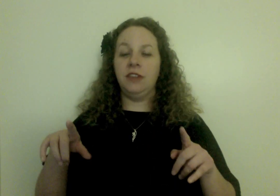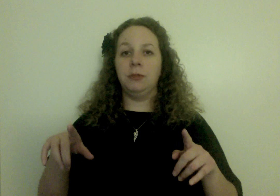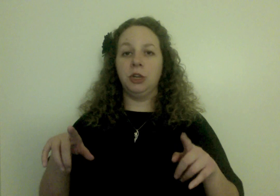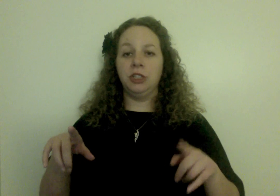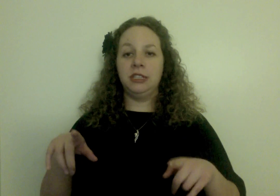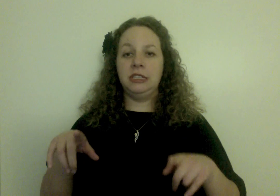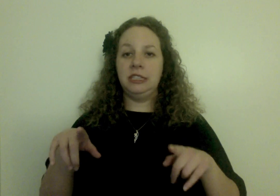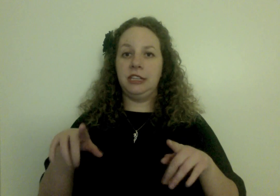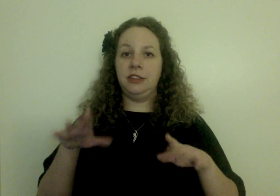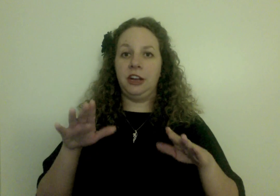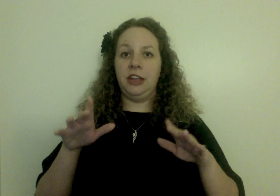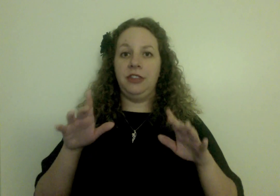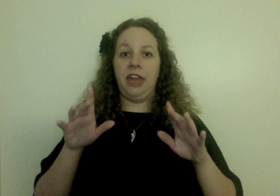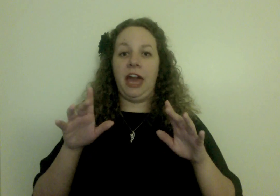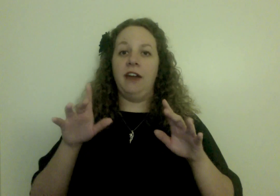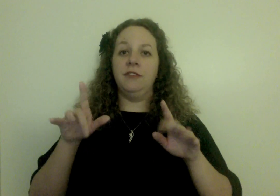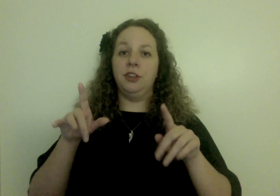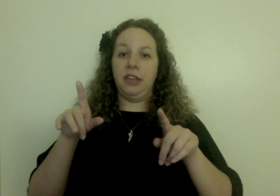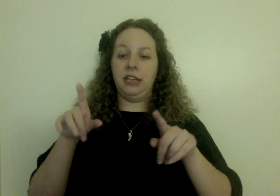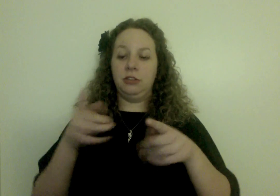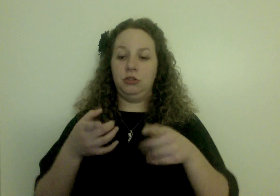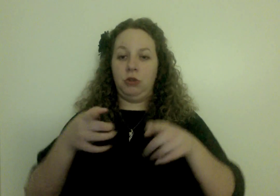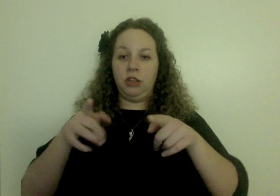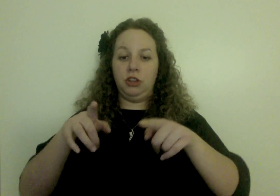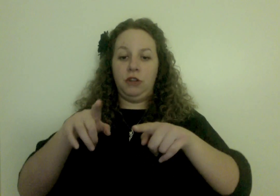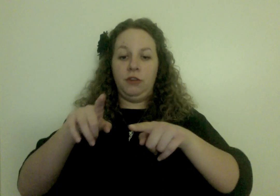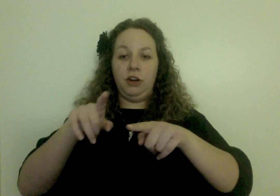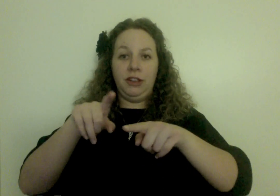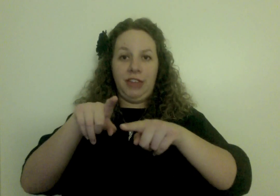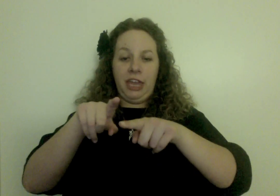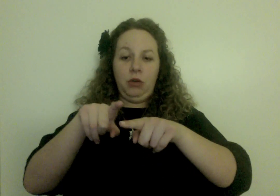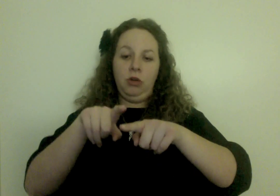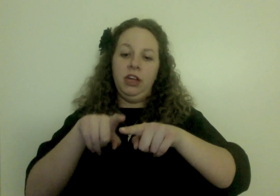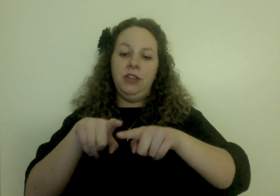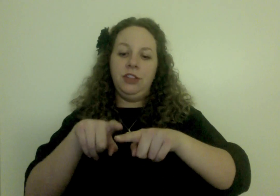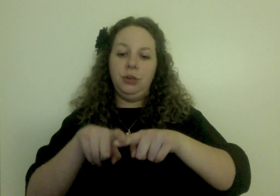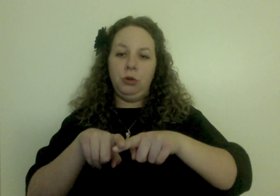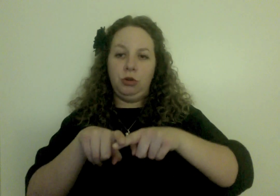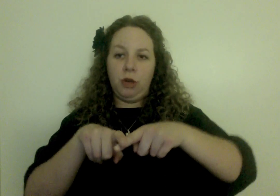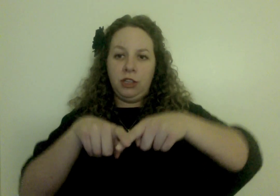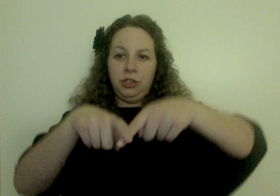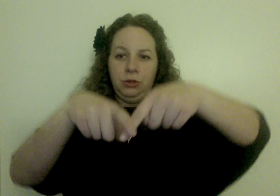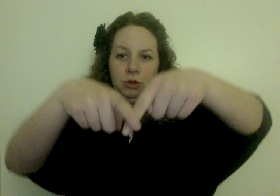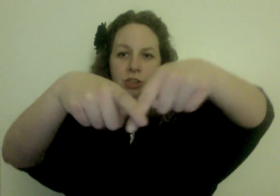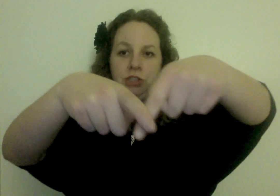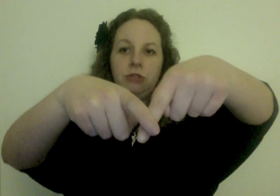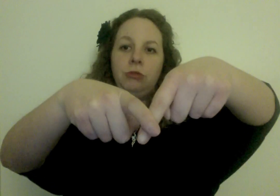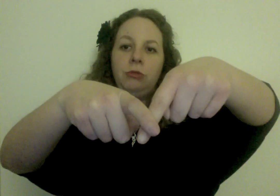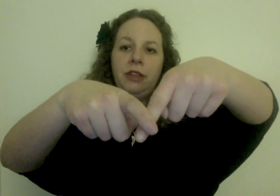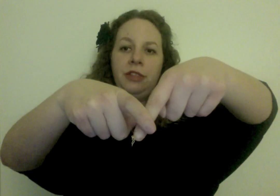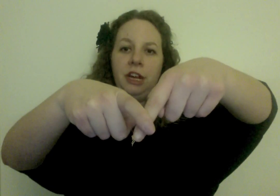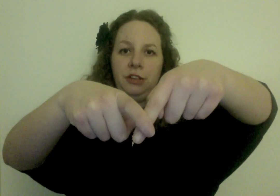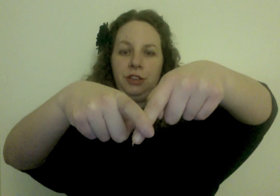the person is sitting there and they have their legs crossed over at the ankle, then you will cross yours right there at the